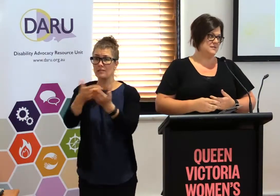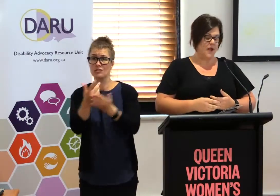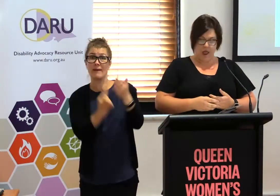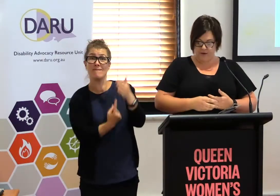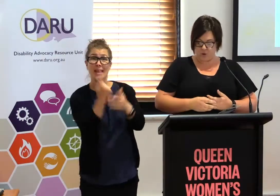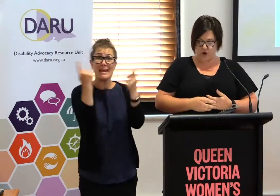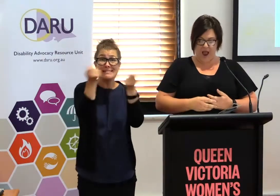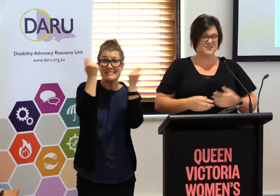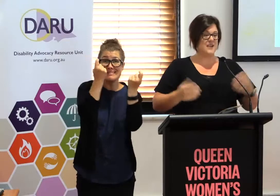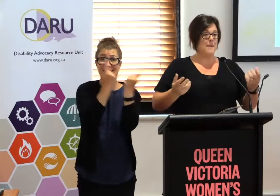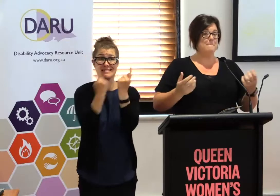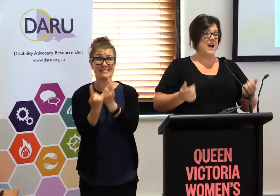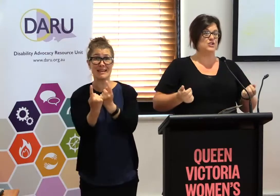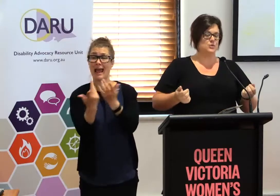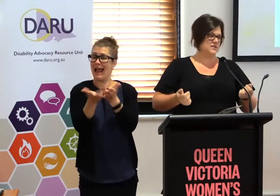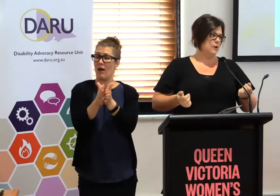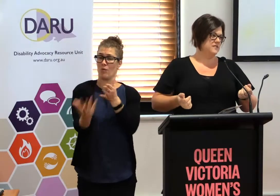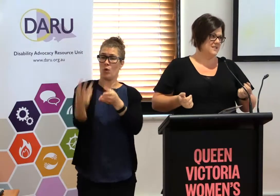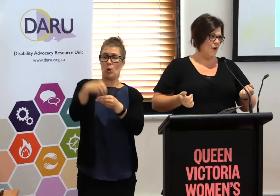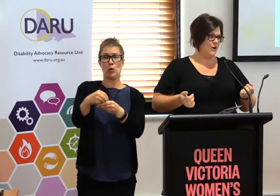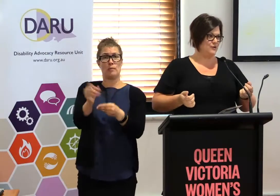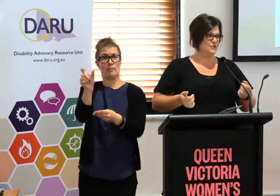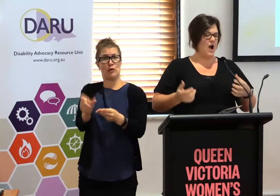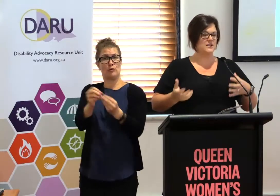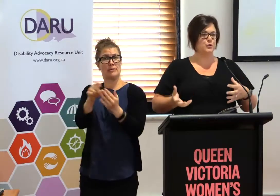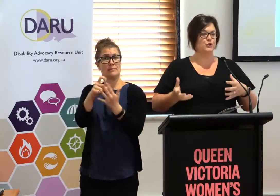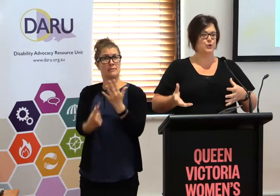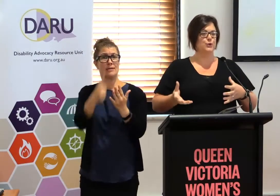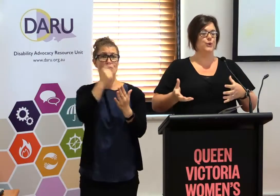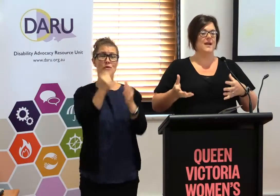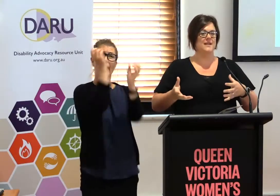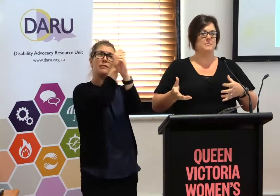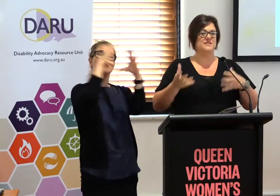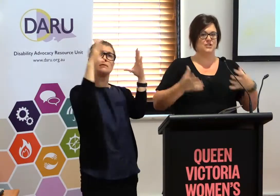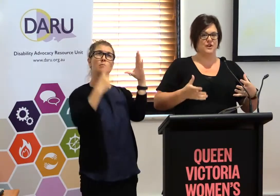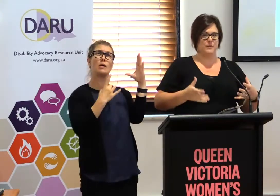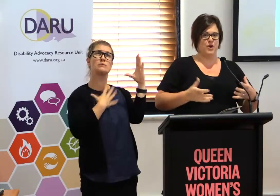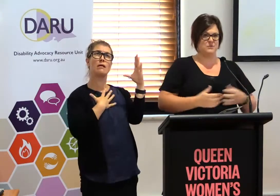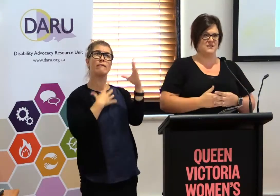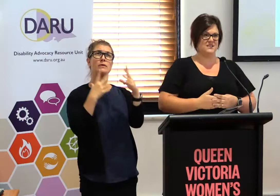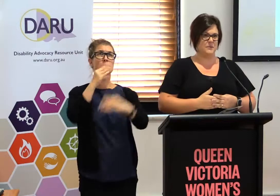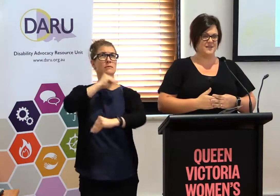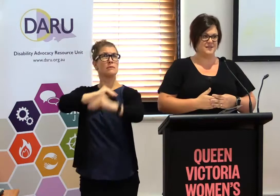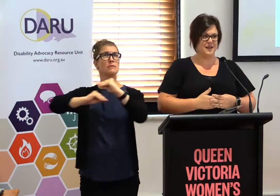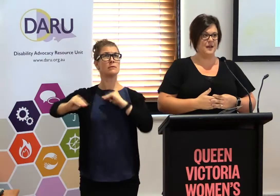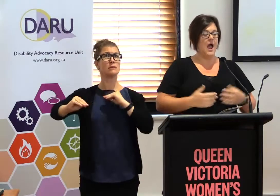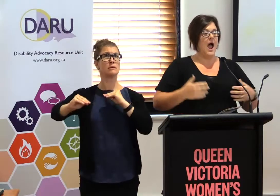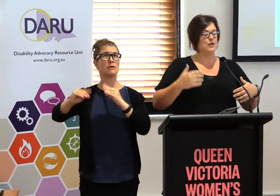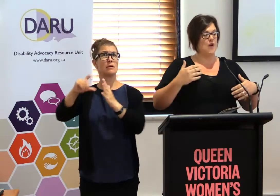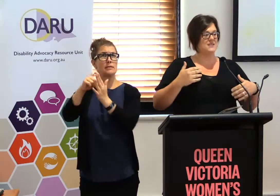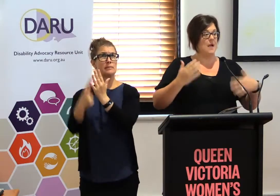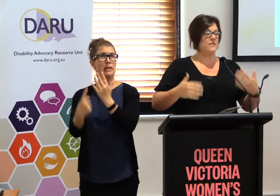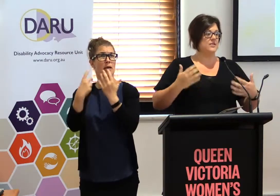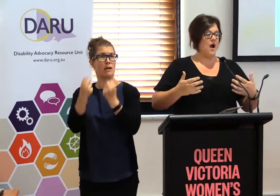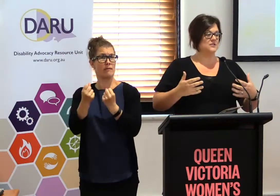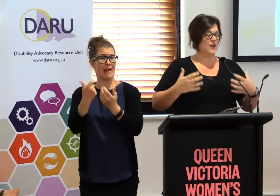disabilities. It also has some imagine yourself scenarios, trying to put you in the position of the person with the disability and